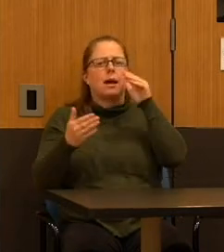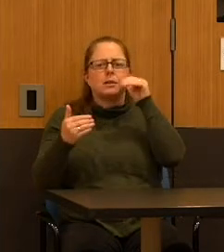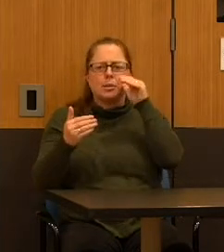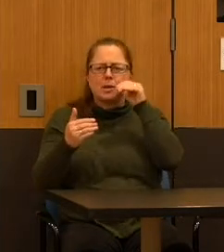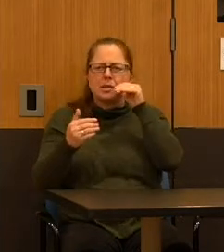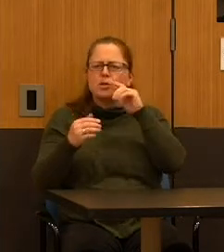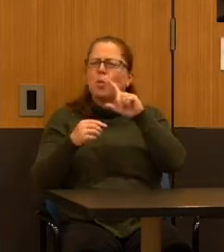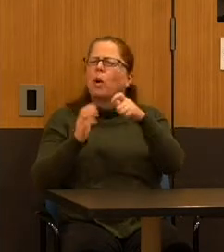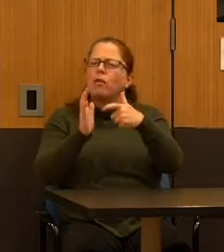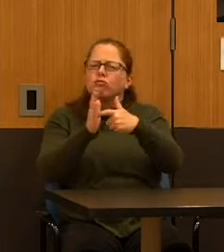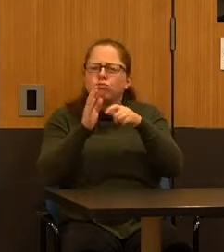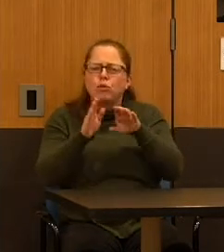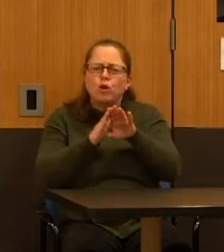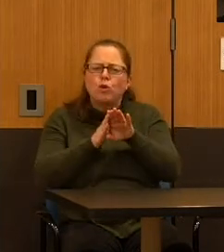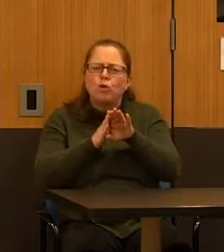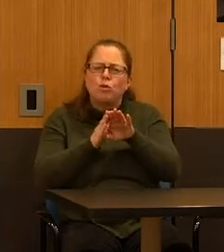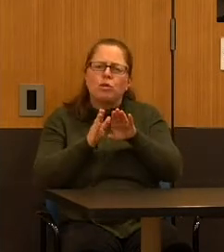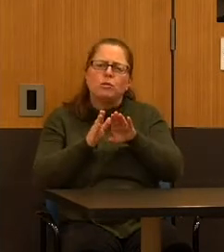ramps, around, you know,